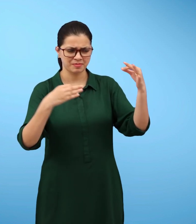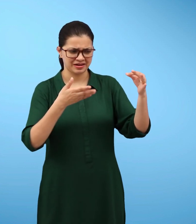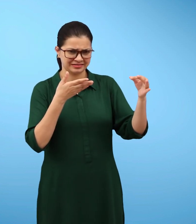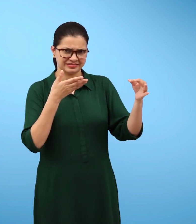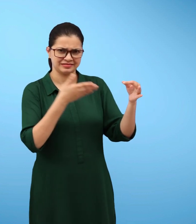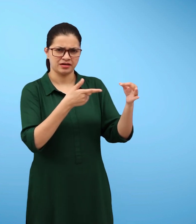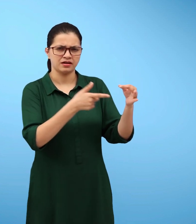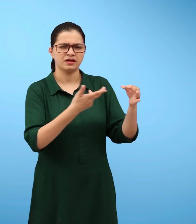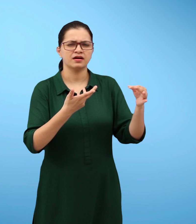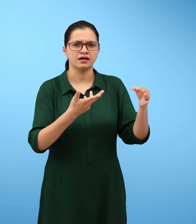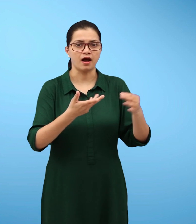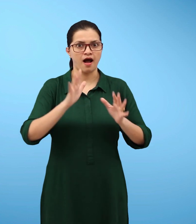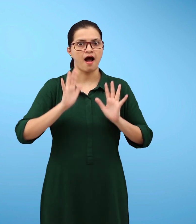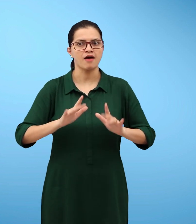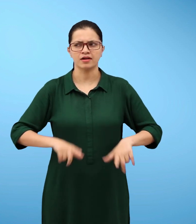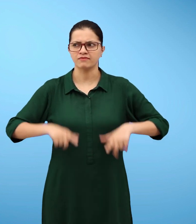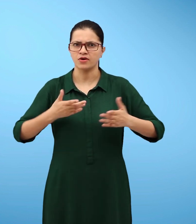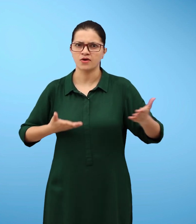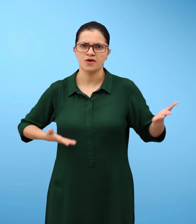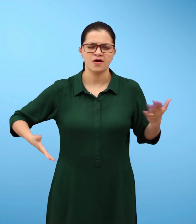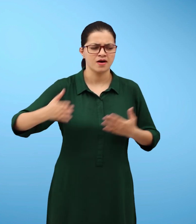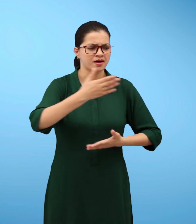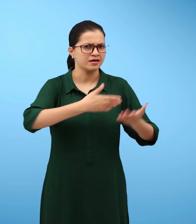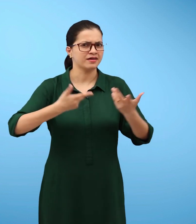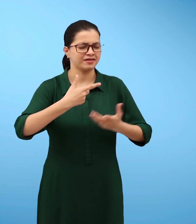paper has become a part of our daily lives.